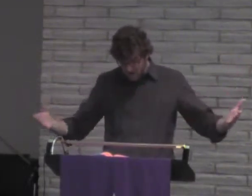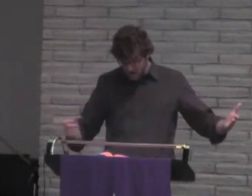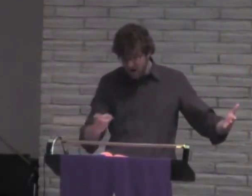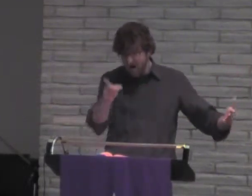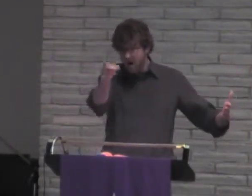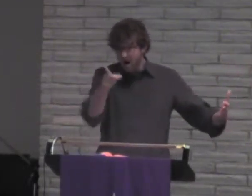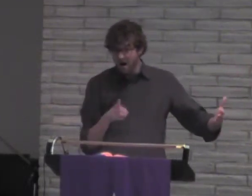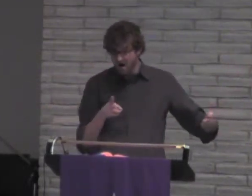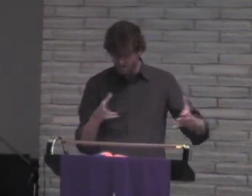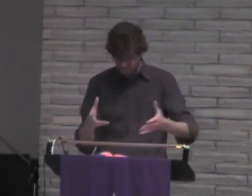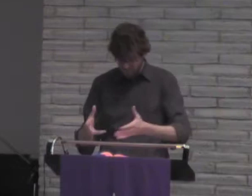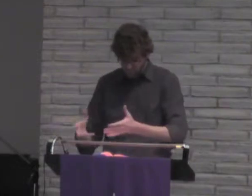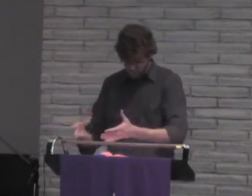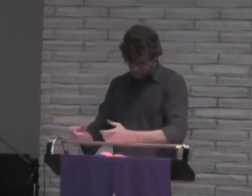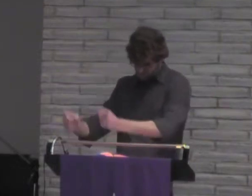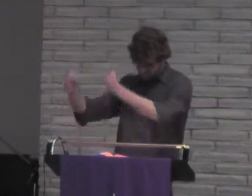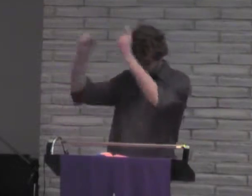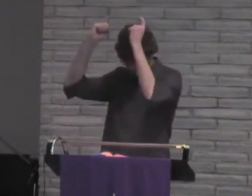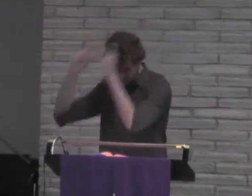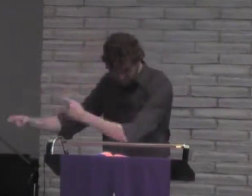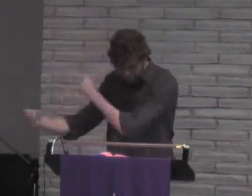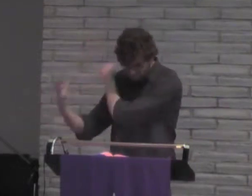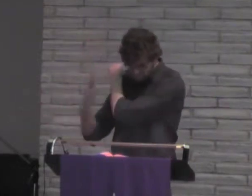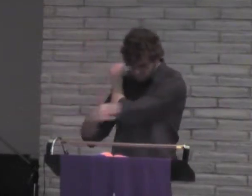my possessions to the poor.